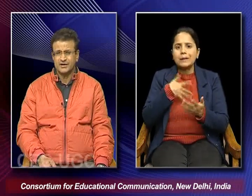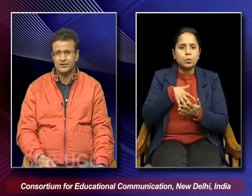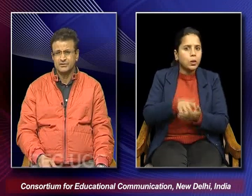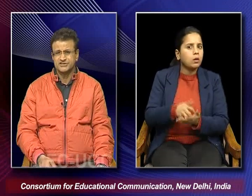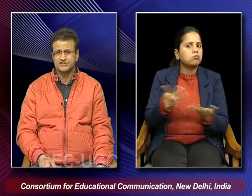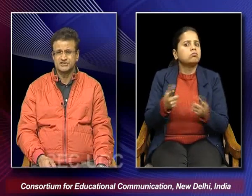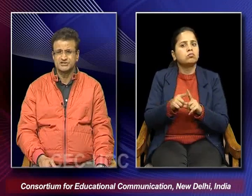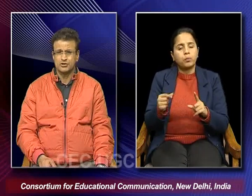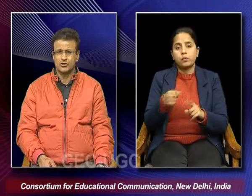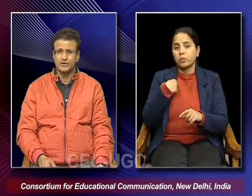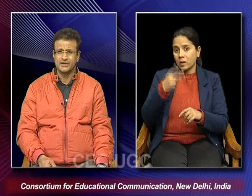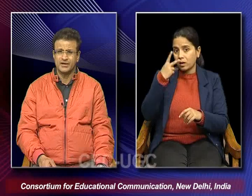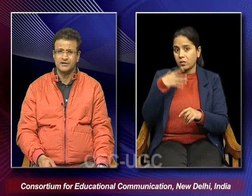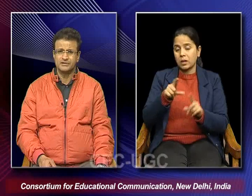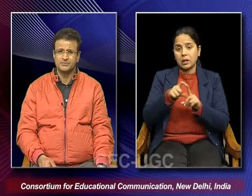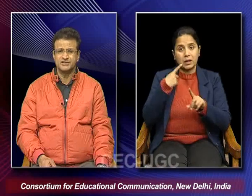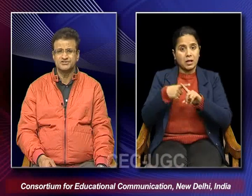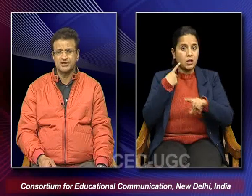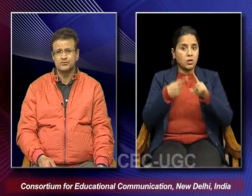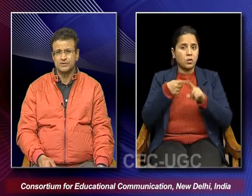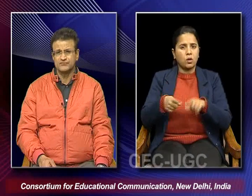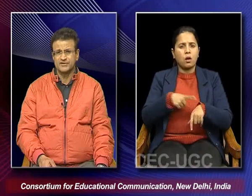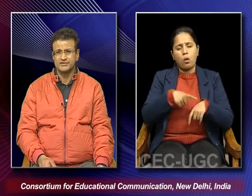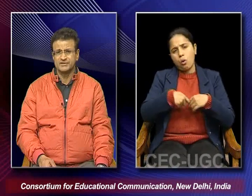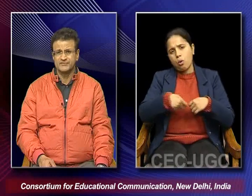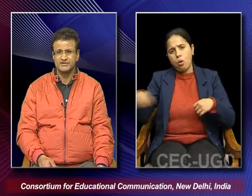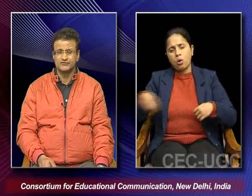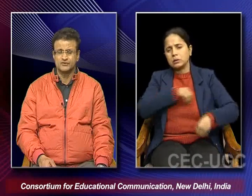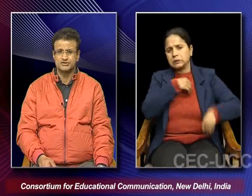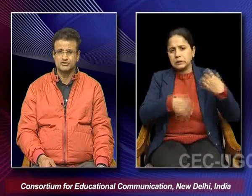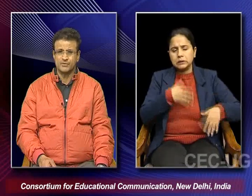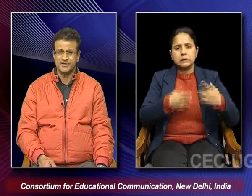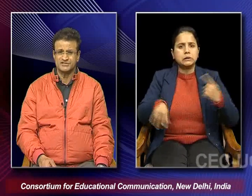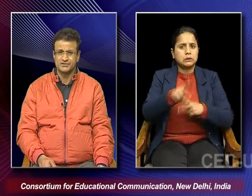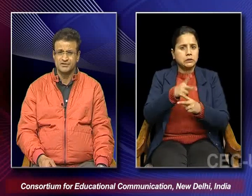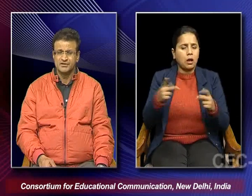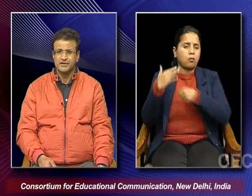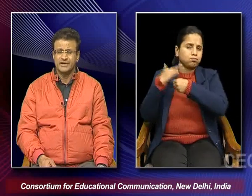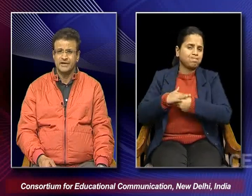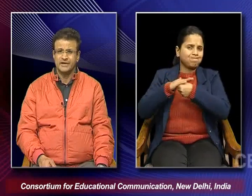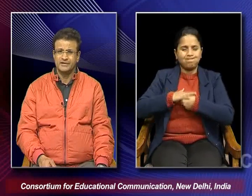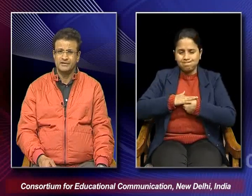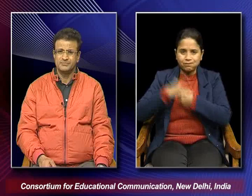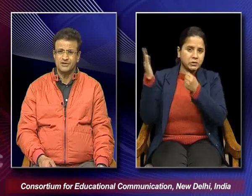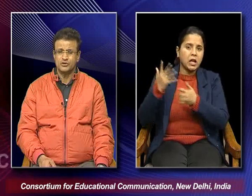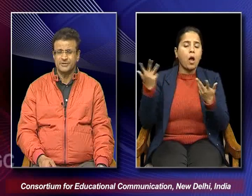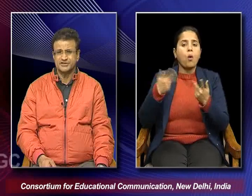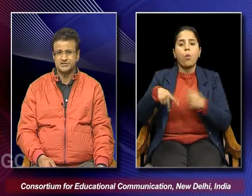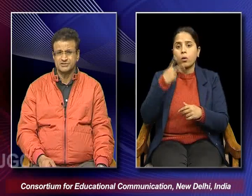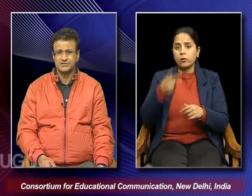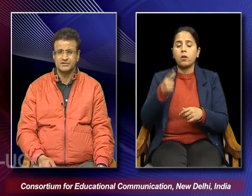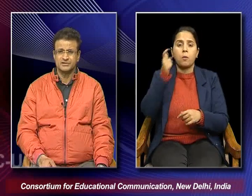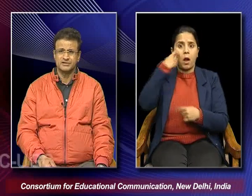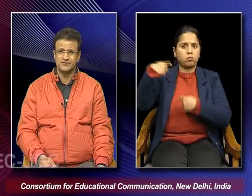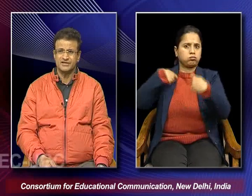that how Dikshit's long and hard and bloody struggle to confront and defeat the forces of oppression and male